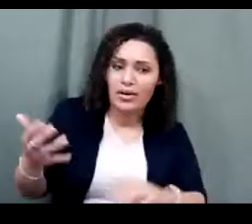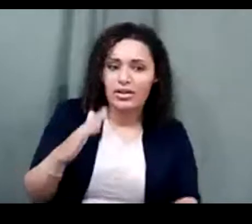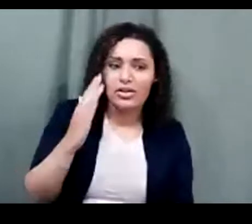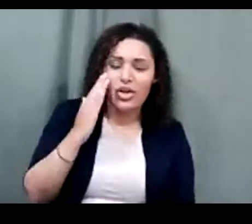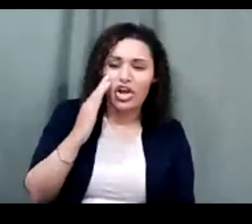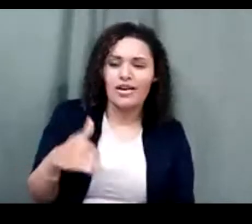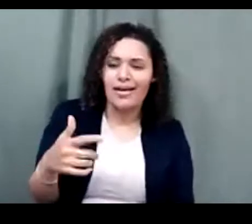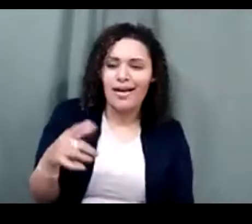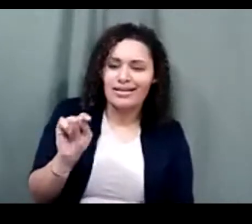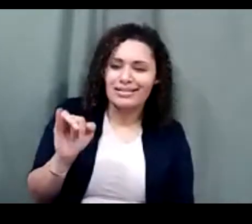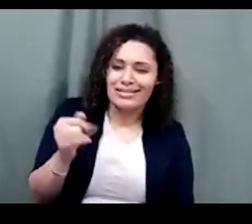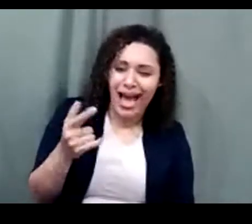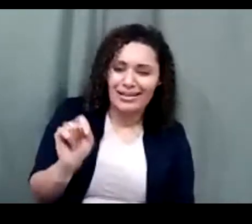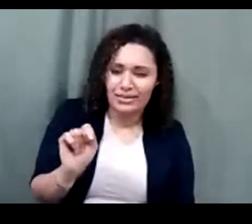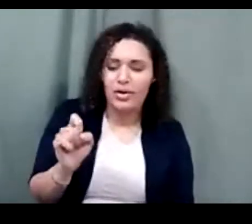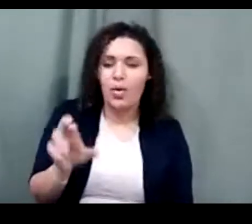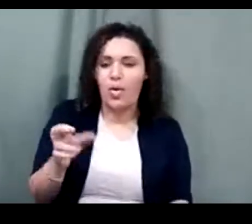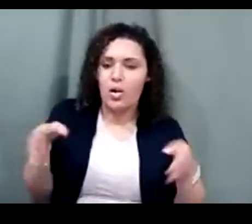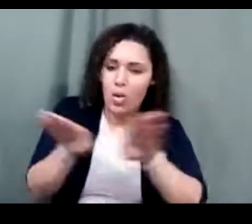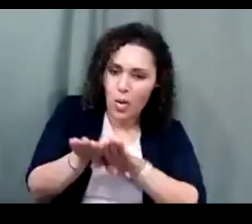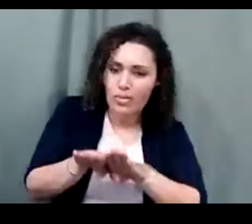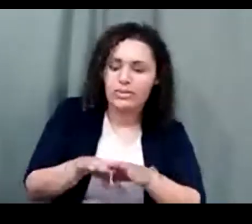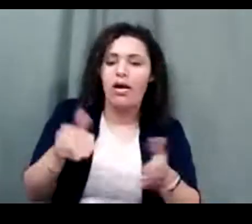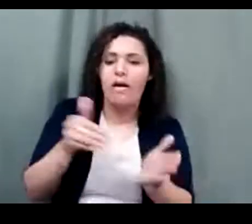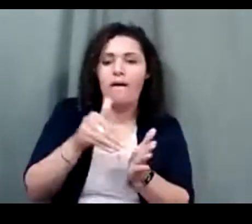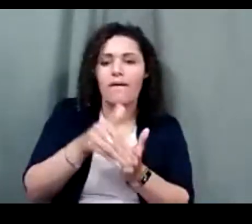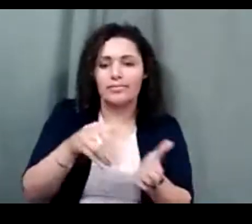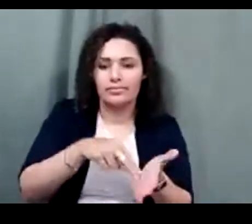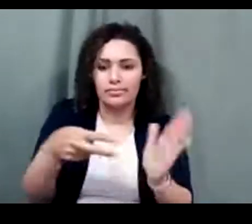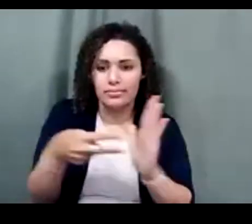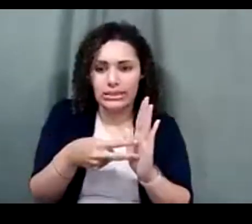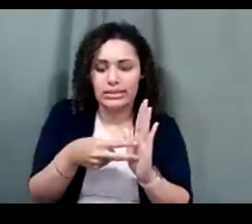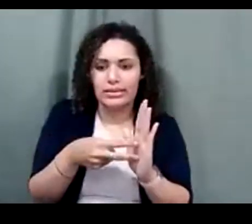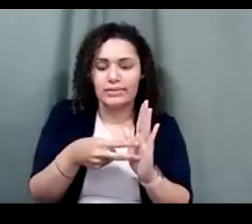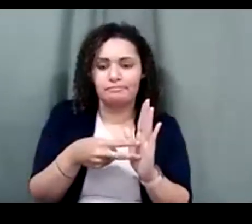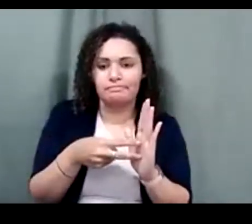People that talk about a wine tight or closed, and it's often that you're getting